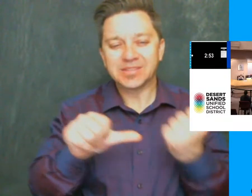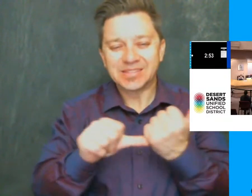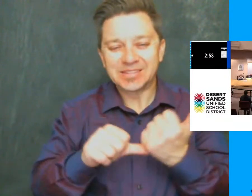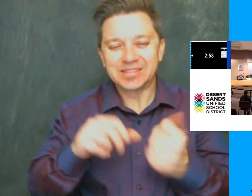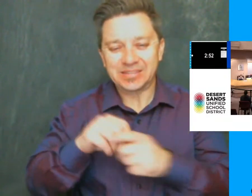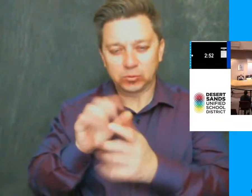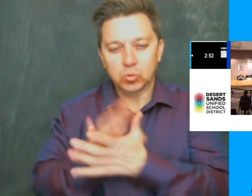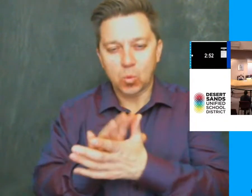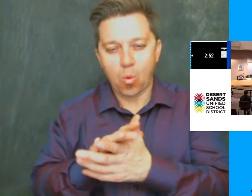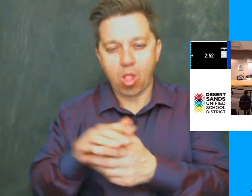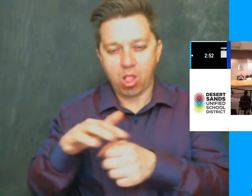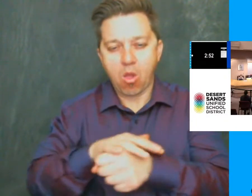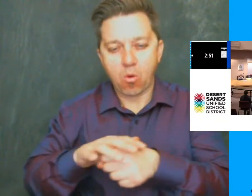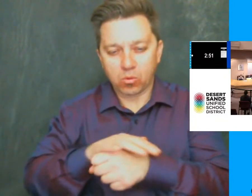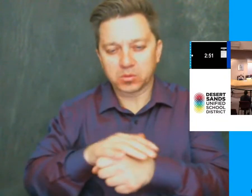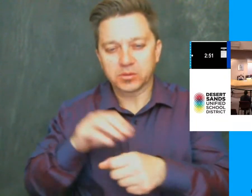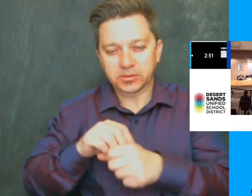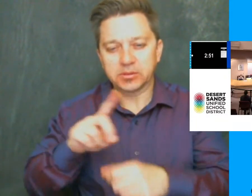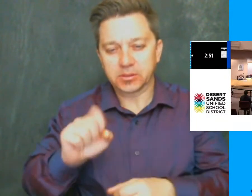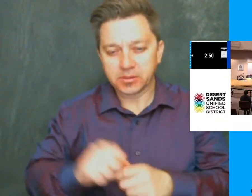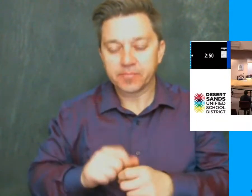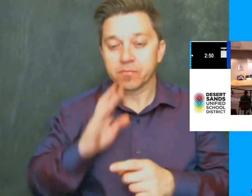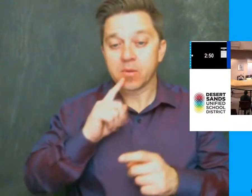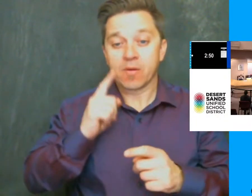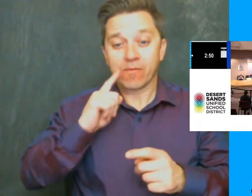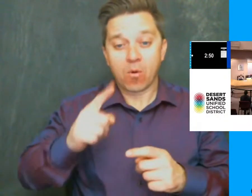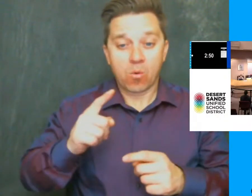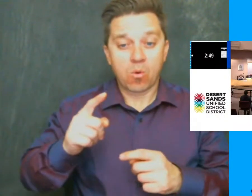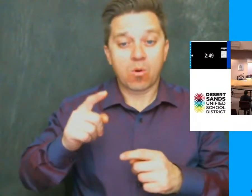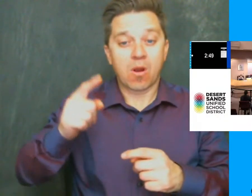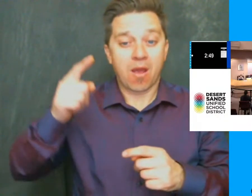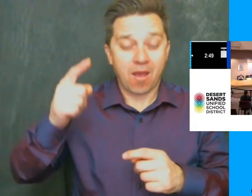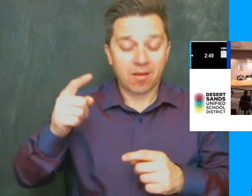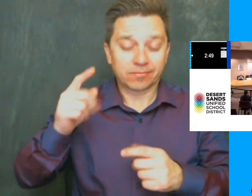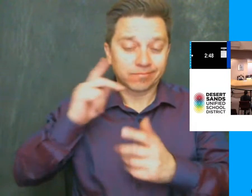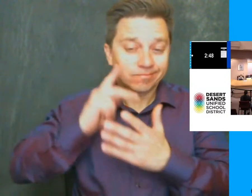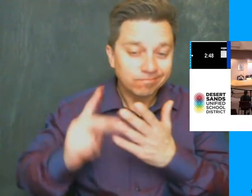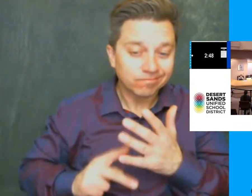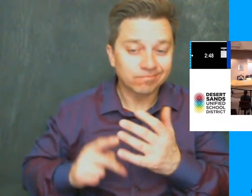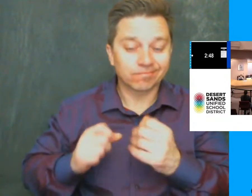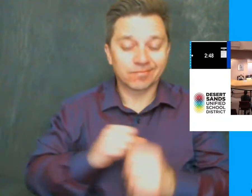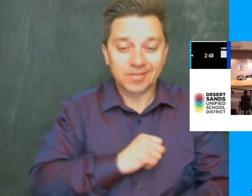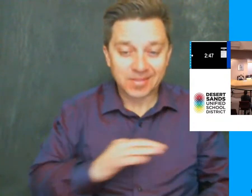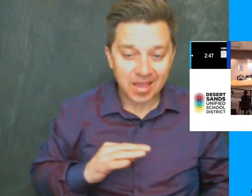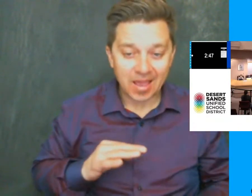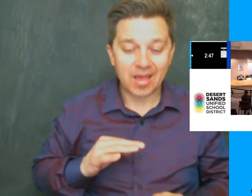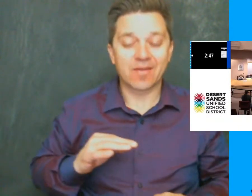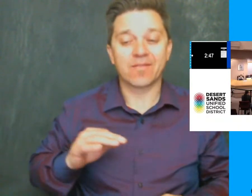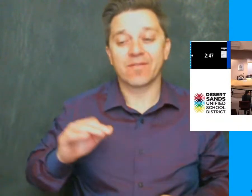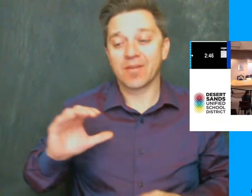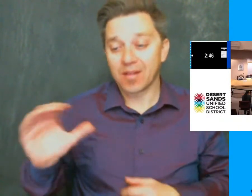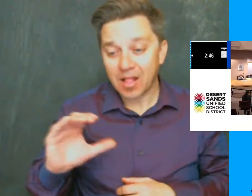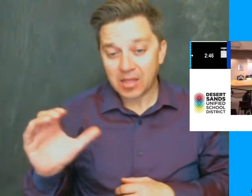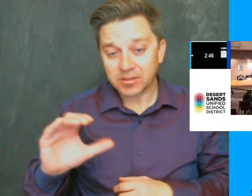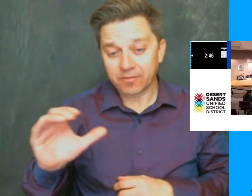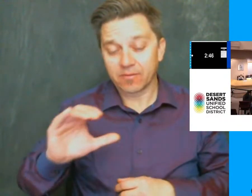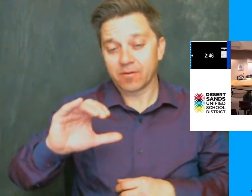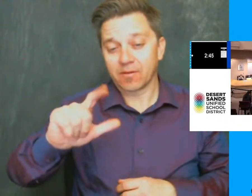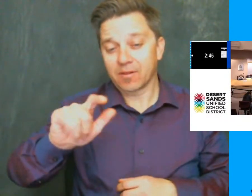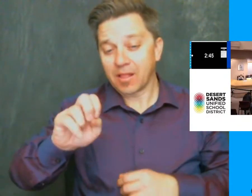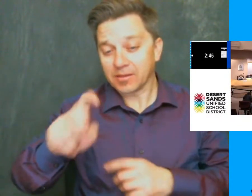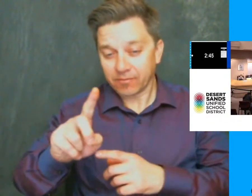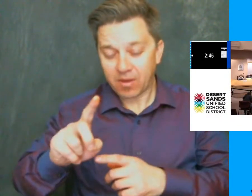I'm speaking on behalf of the clerical staff from all schools. Holding a classified clerical staff position comes with